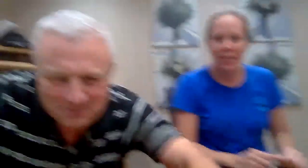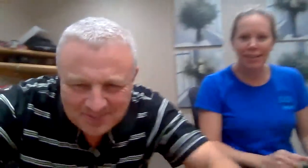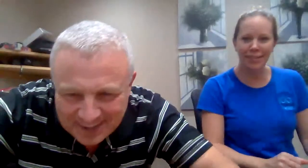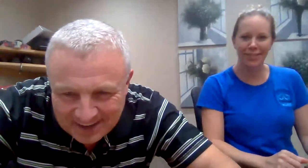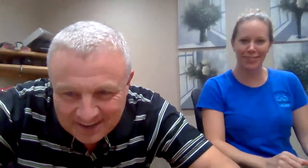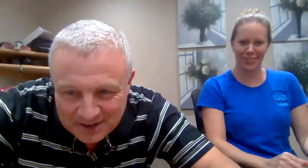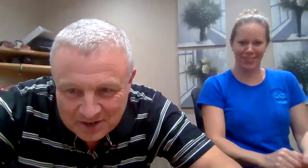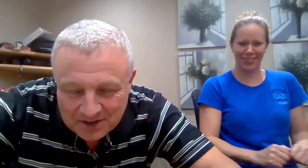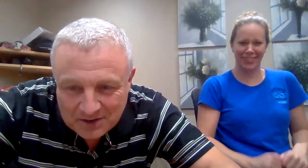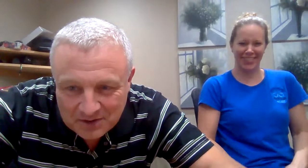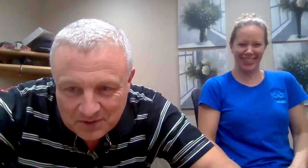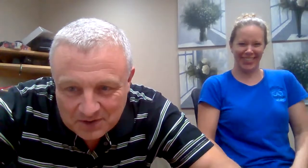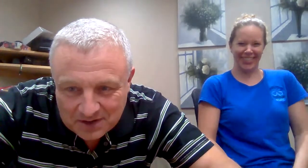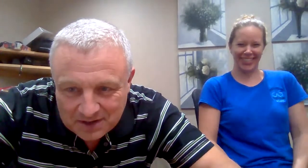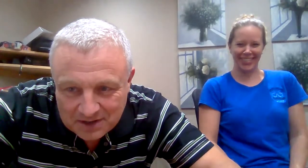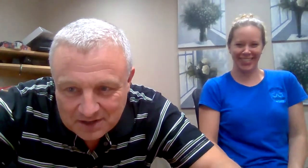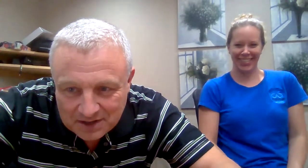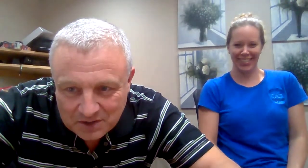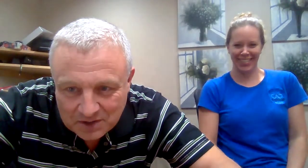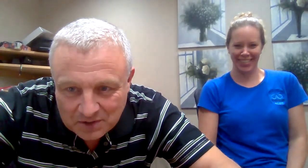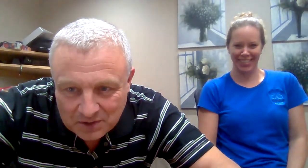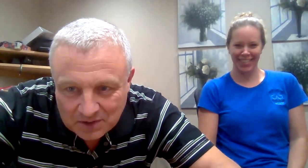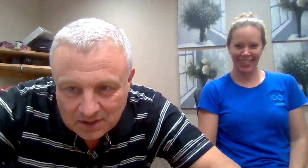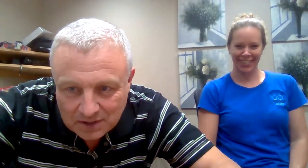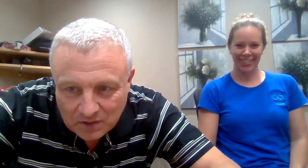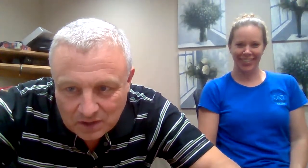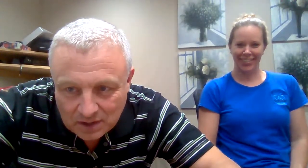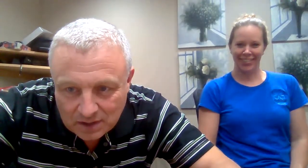We're all struggling.